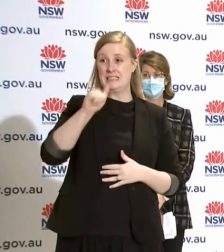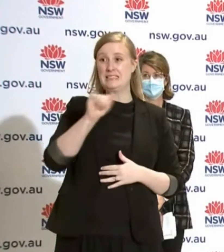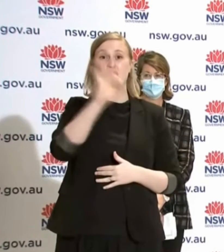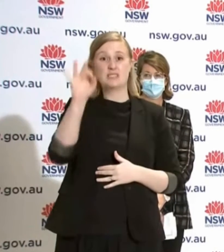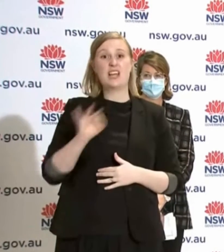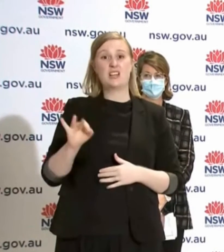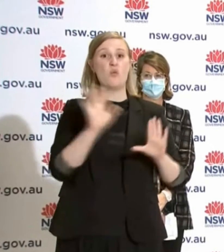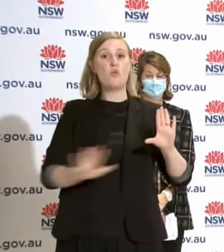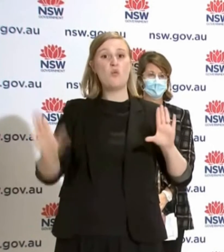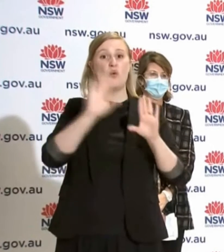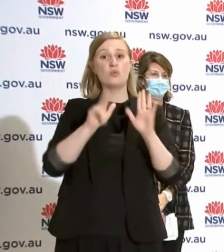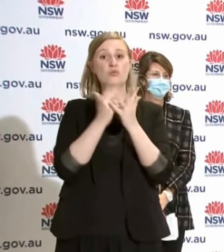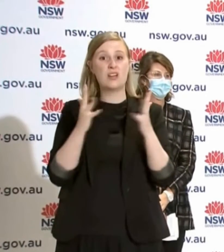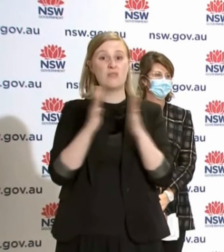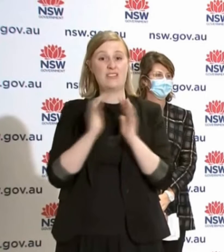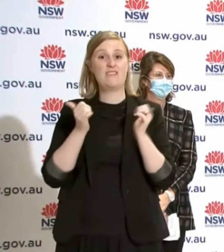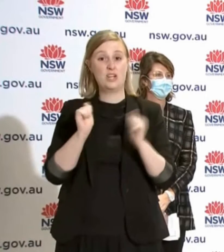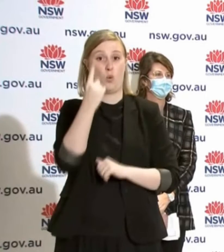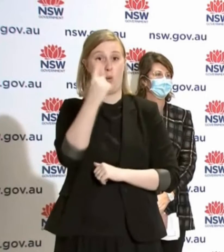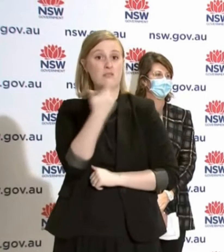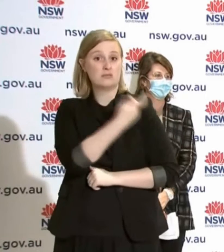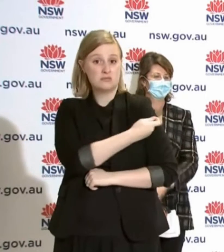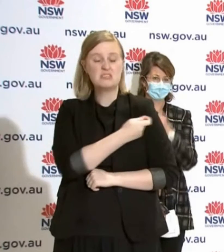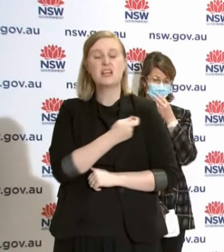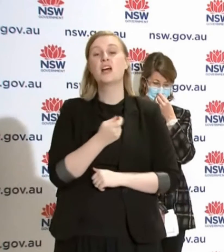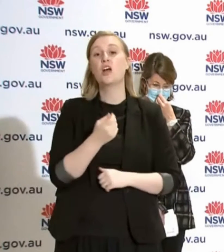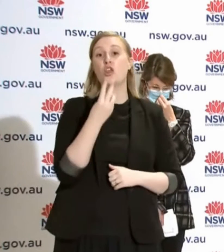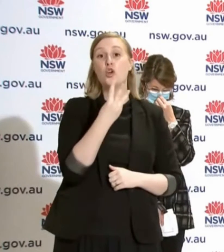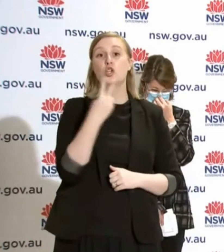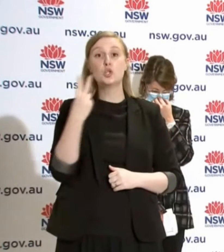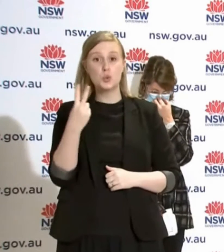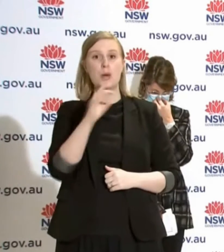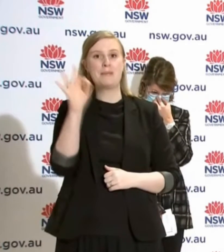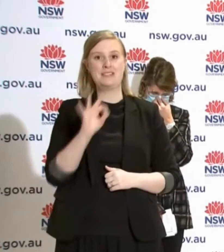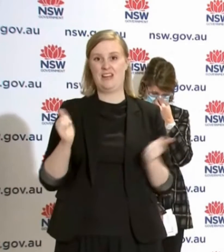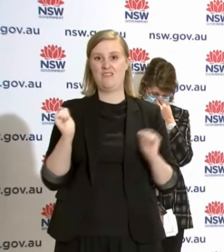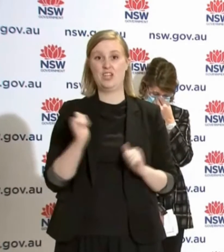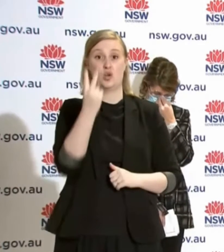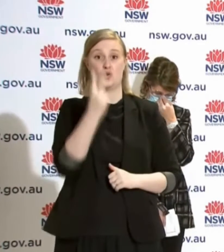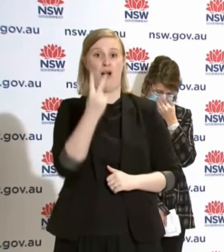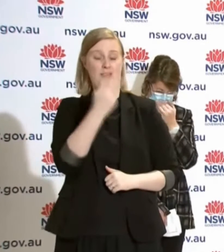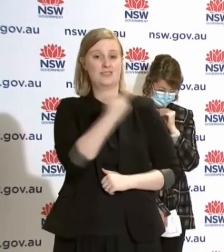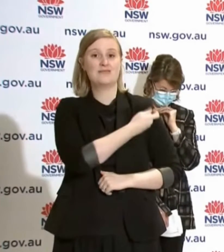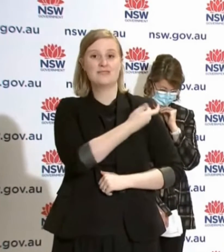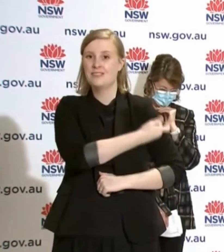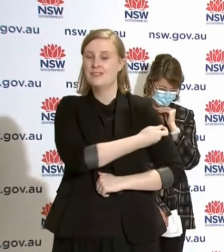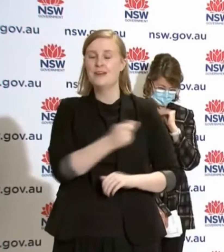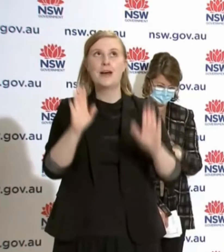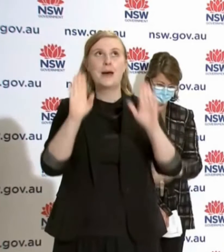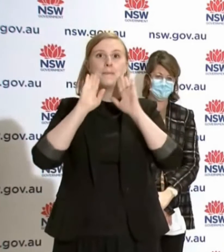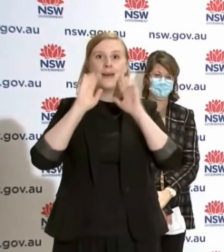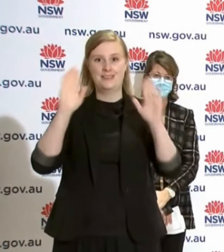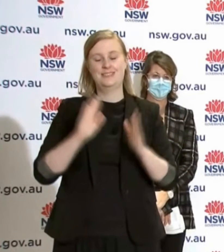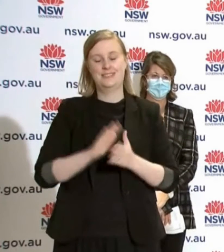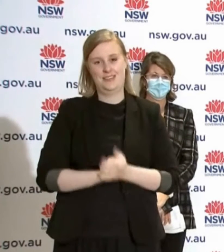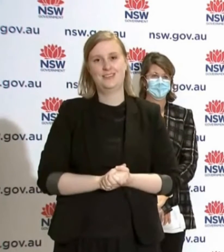one dose, and around 32% of our population double dose, which are amazing milestones, and I'm so deeply grateful.